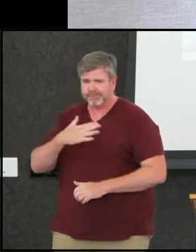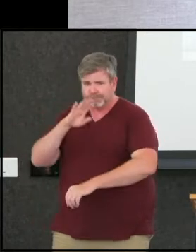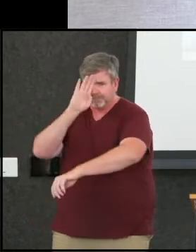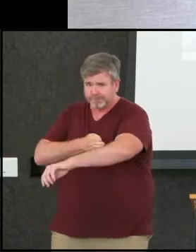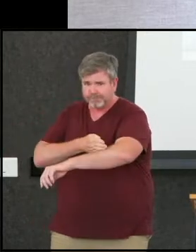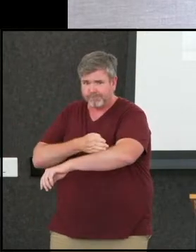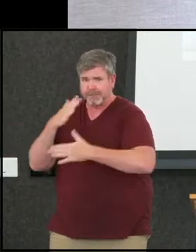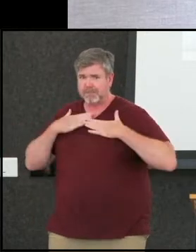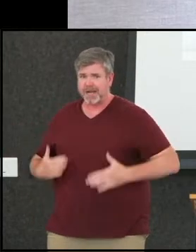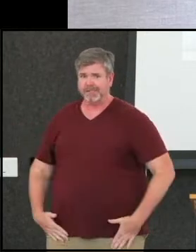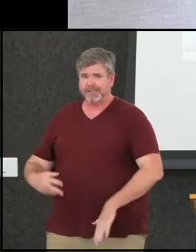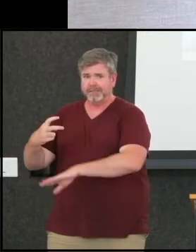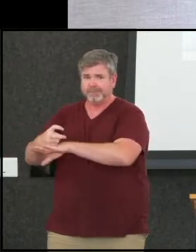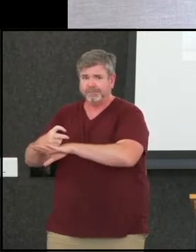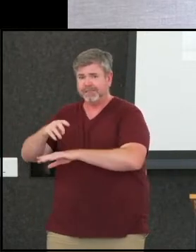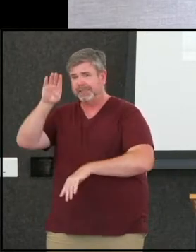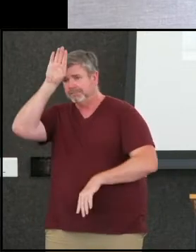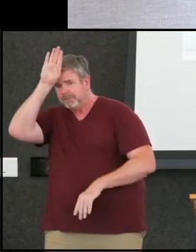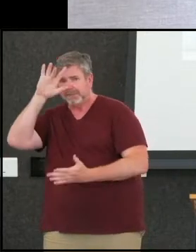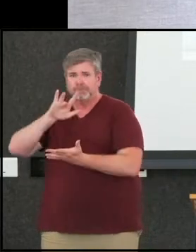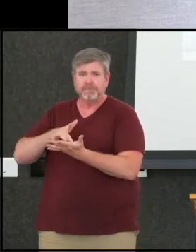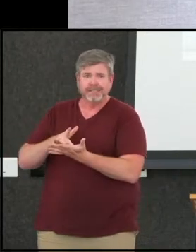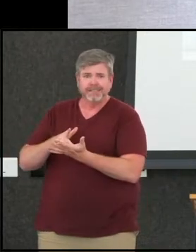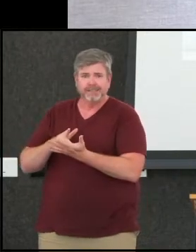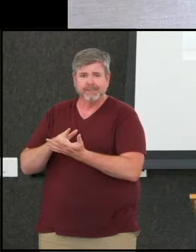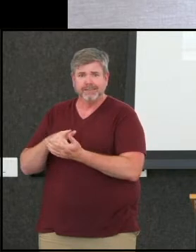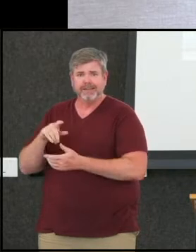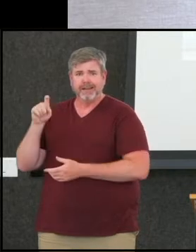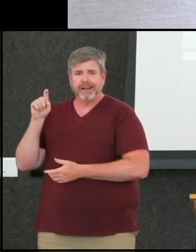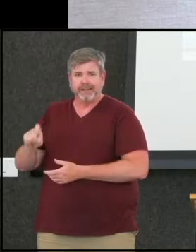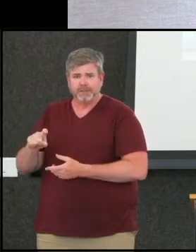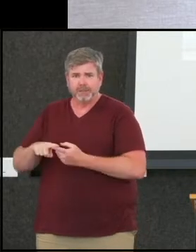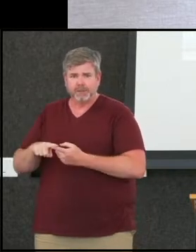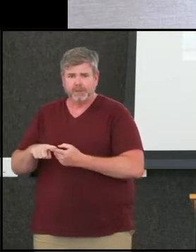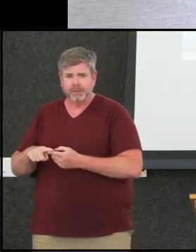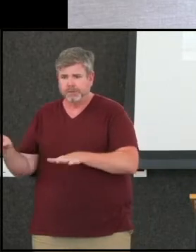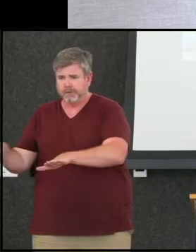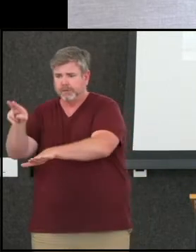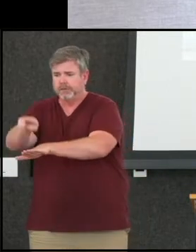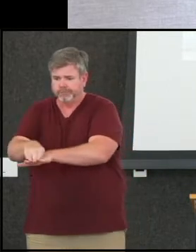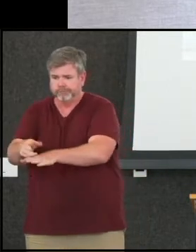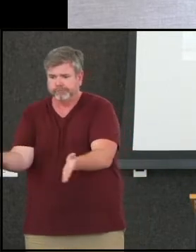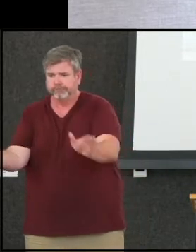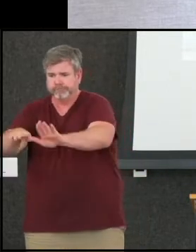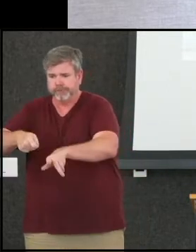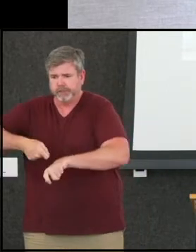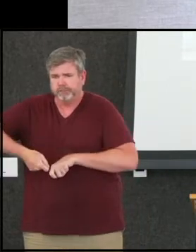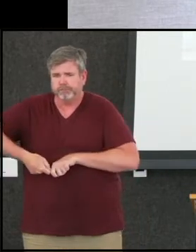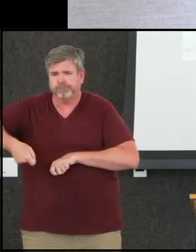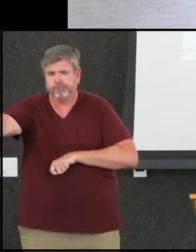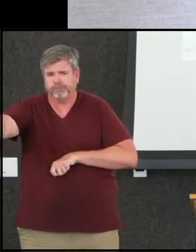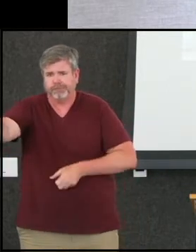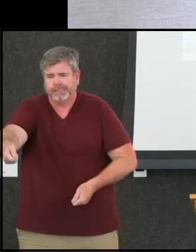our front door in a body bag. And I knew I had brought him in